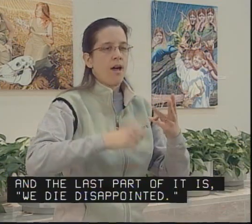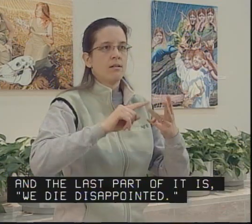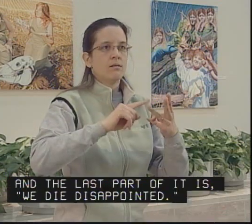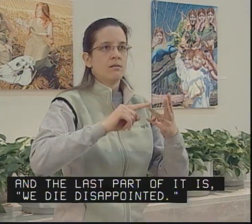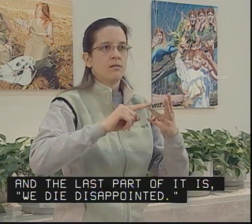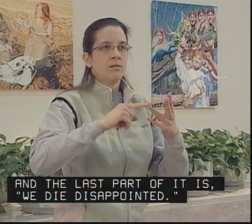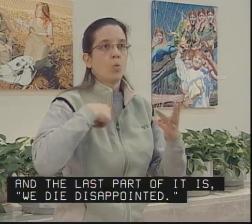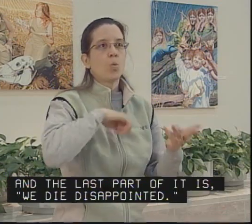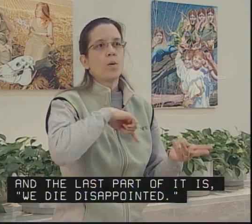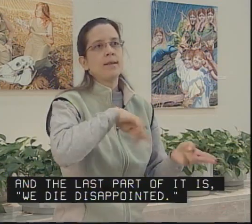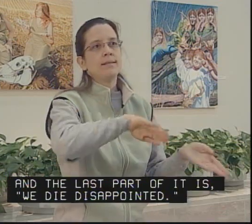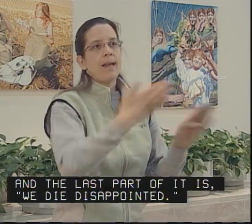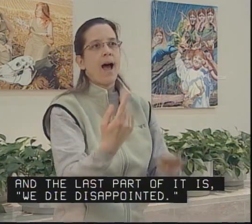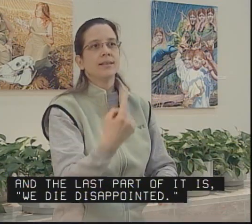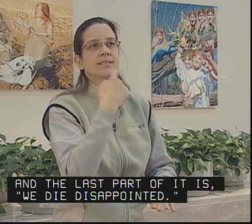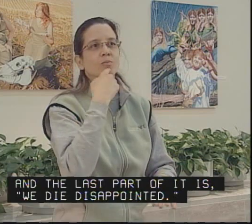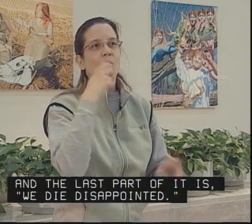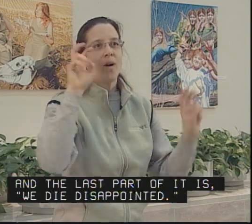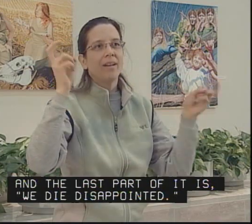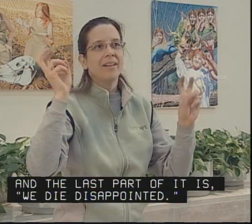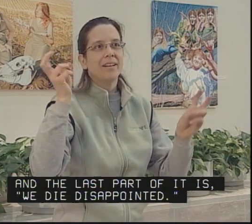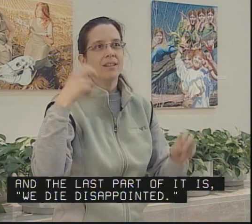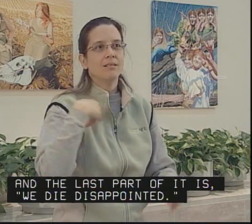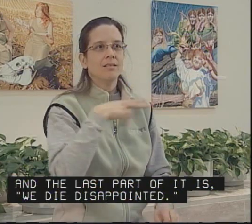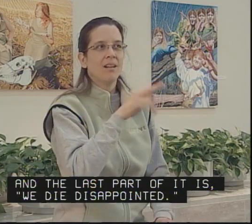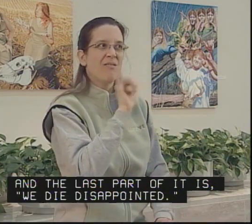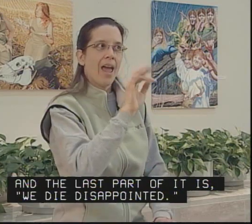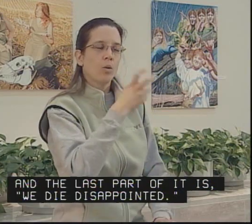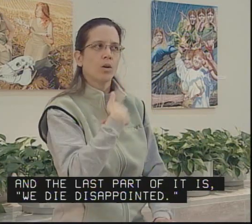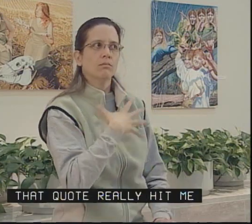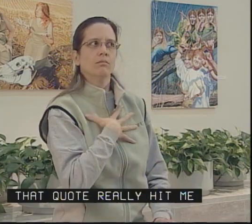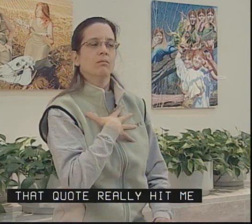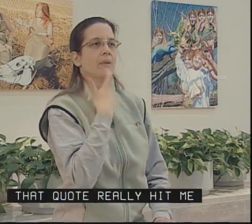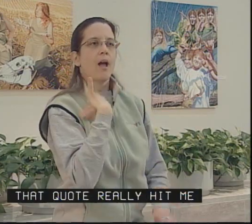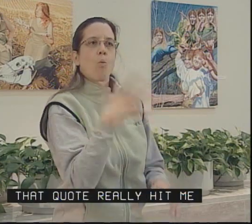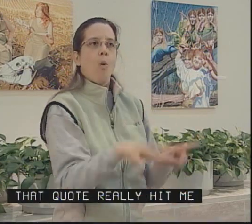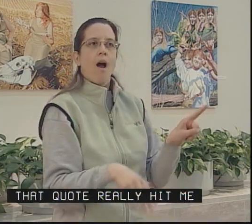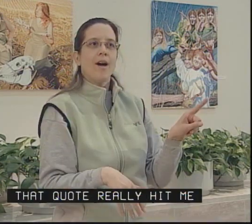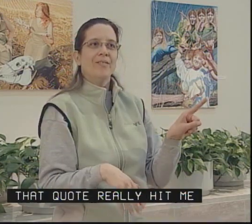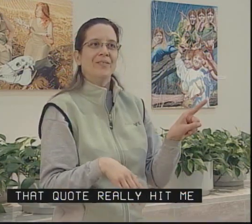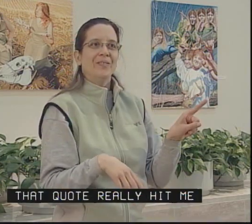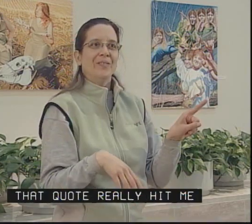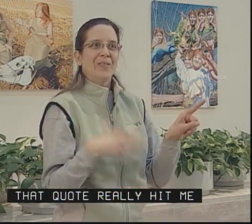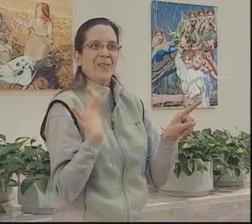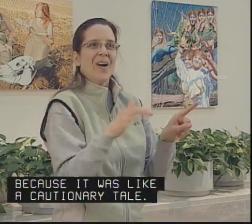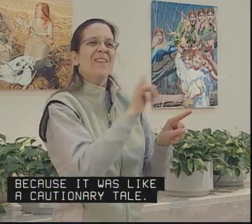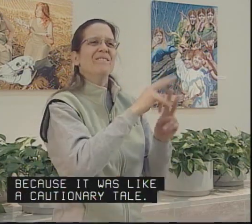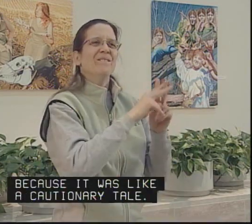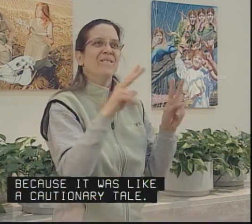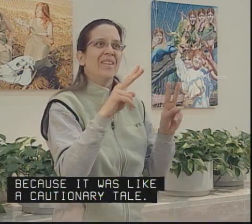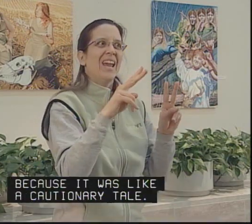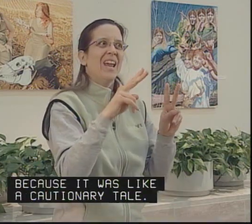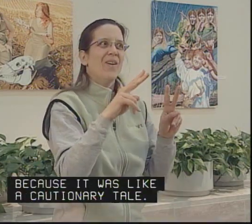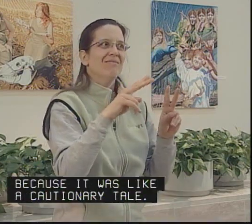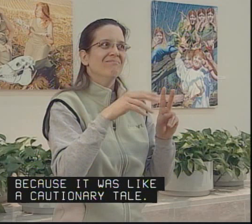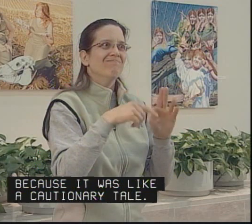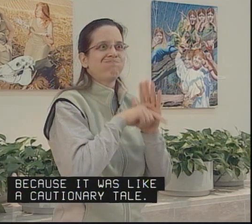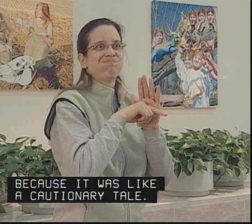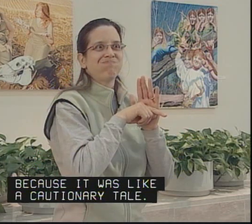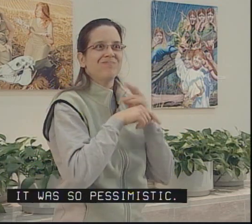And the last part of it is, we die disappointed. That quote really hit me because it was like a cautionary tale. It was